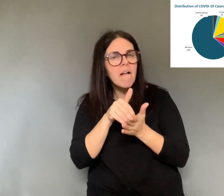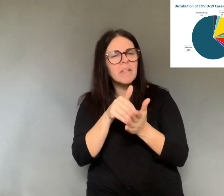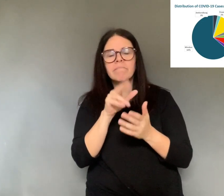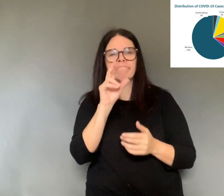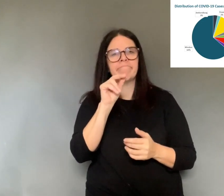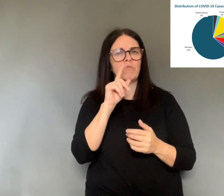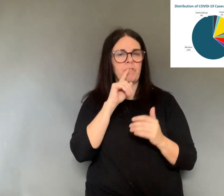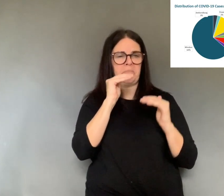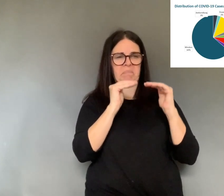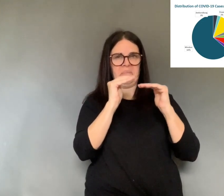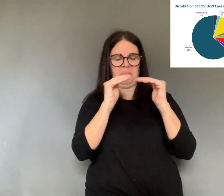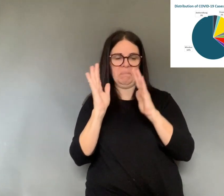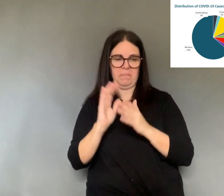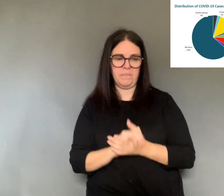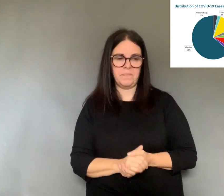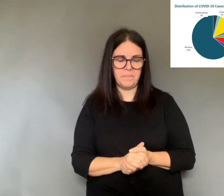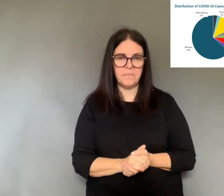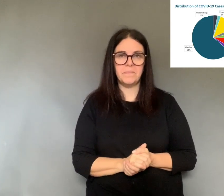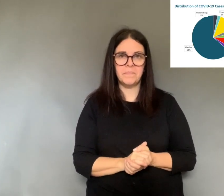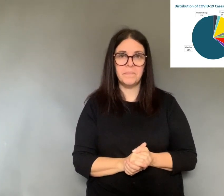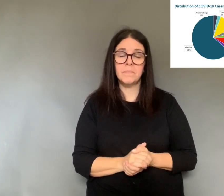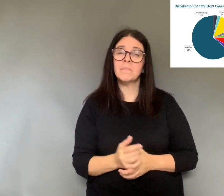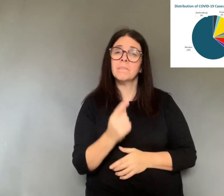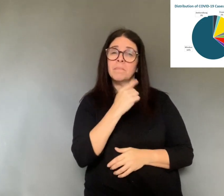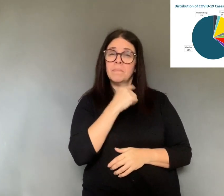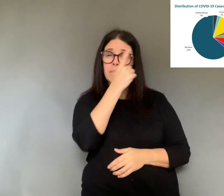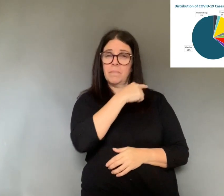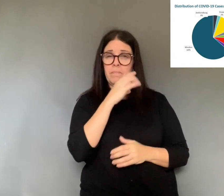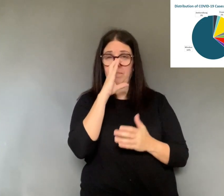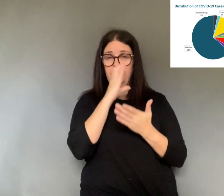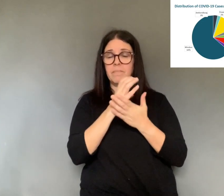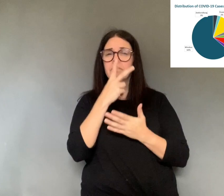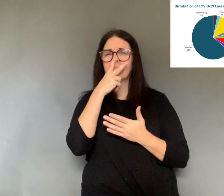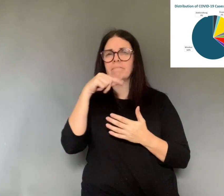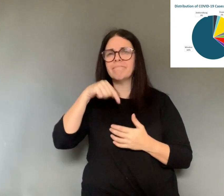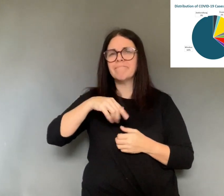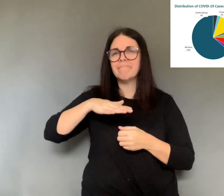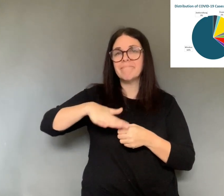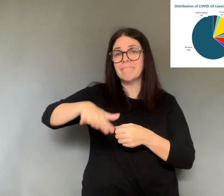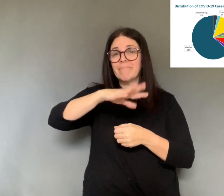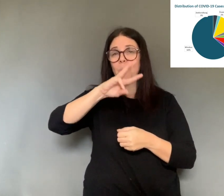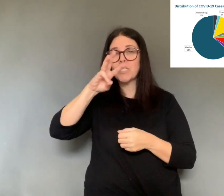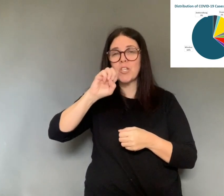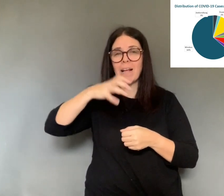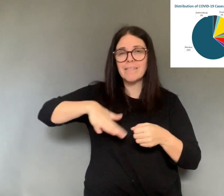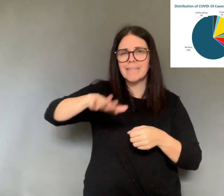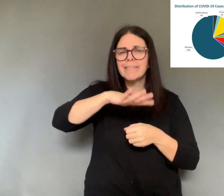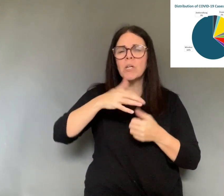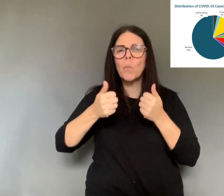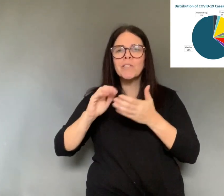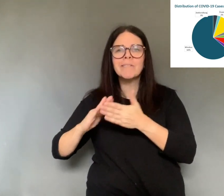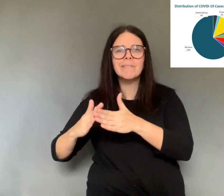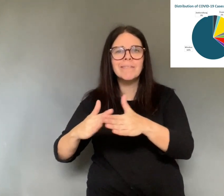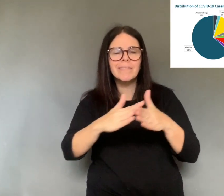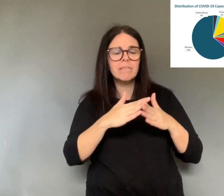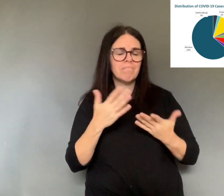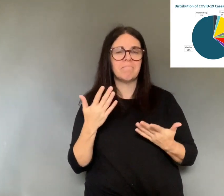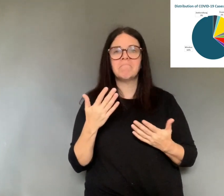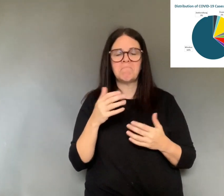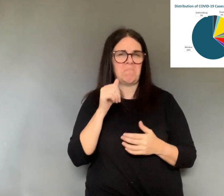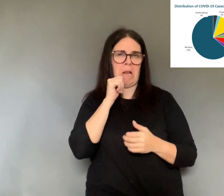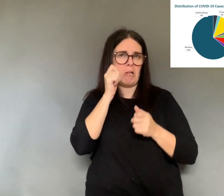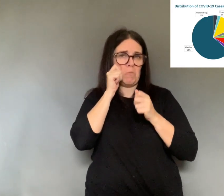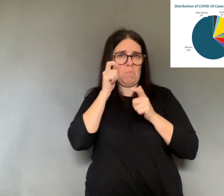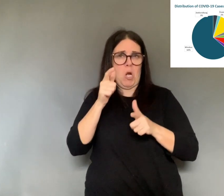This graph shows the distribution of COVID-19 cases by municipality, and no surprises there. More than 2/3 of the